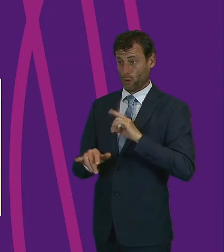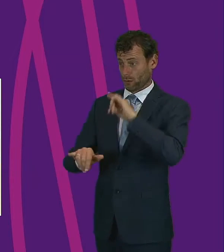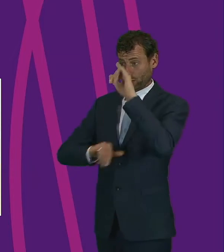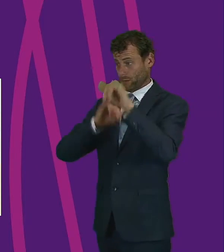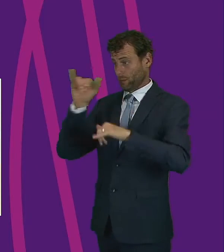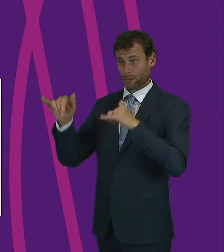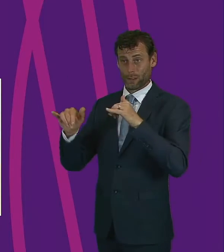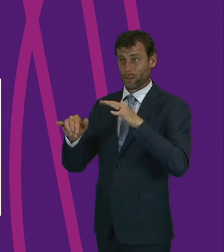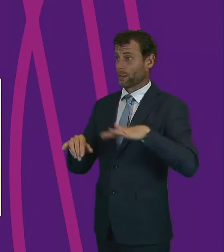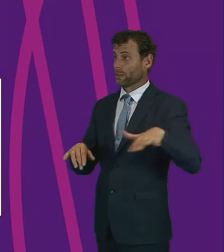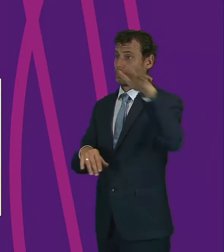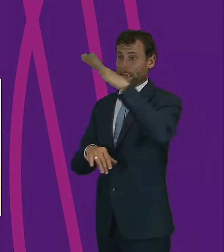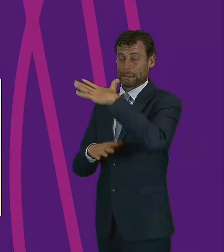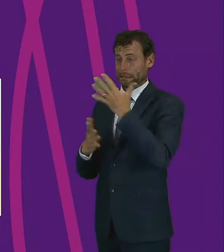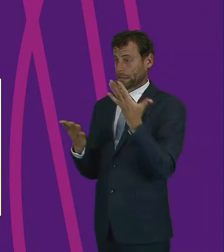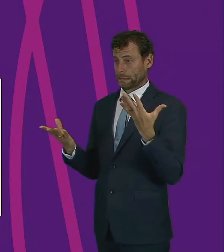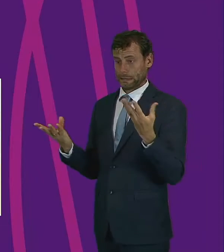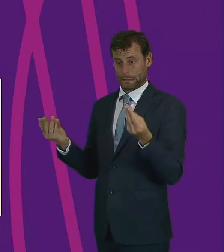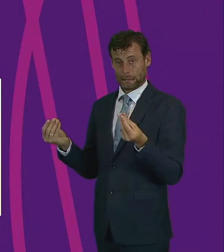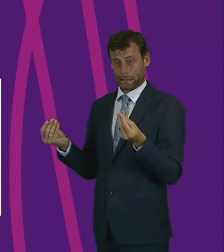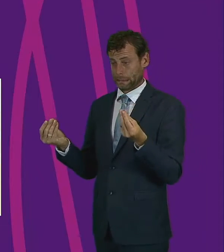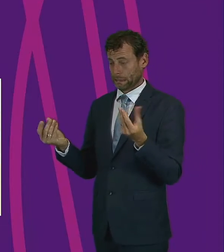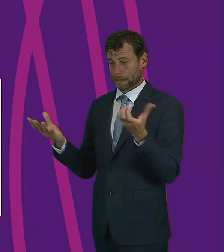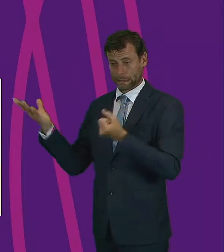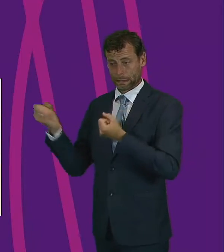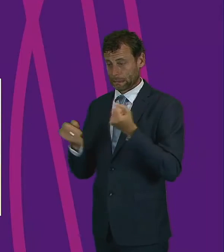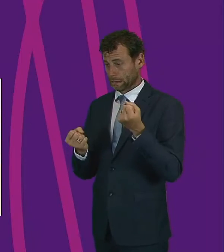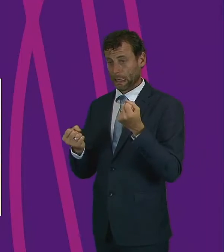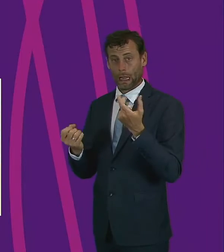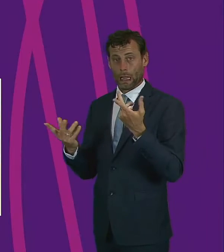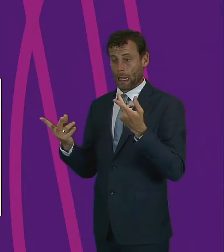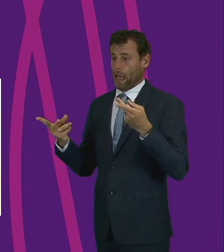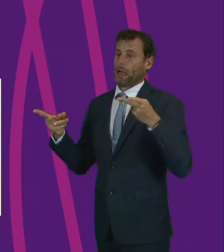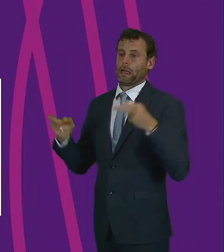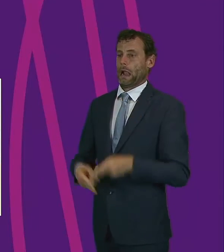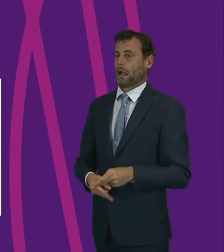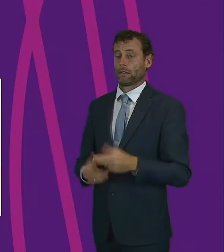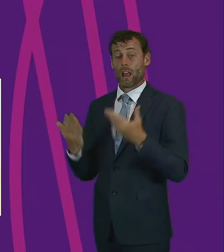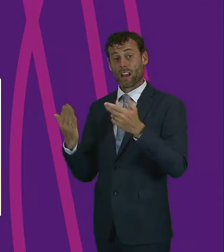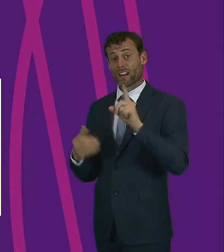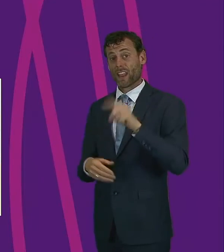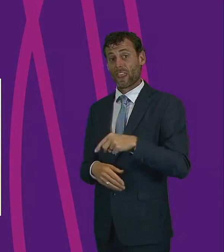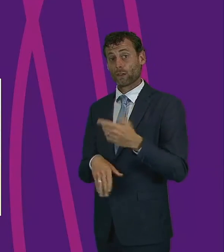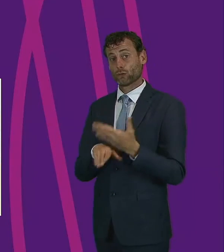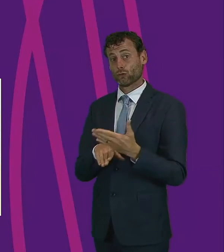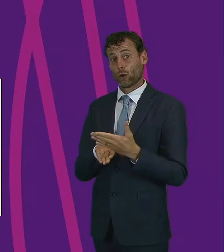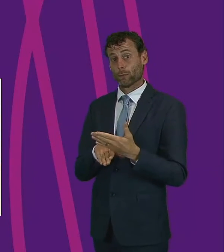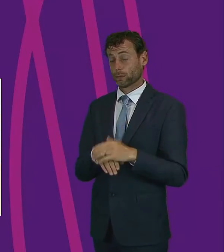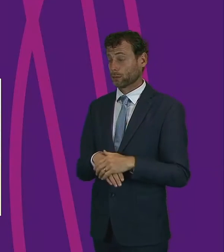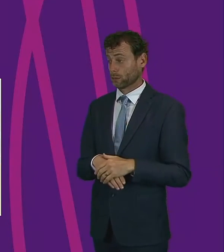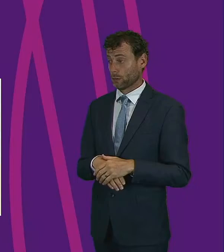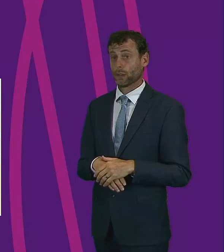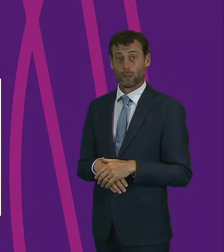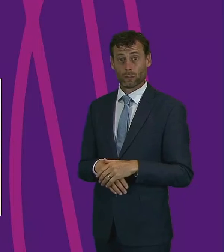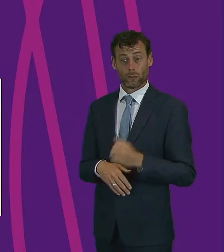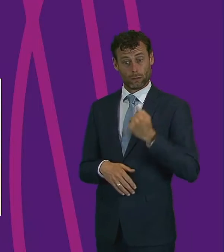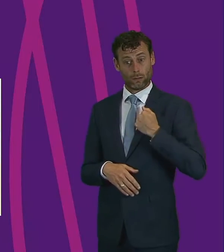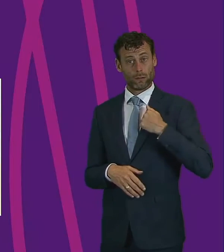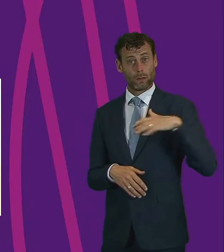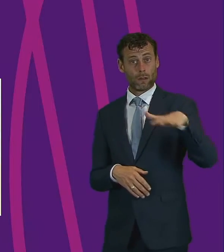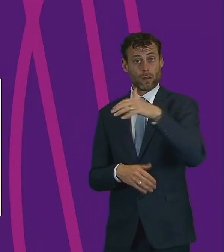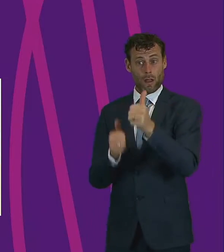industry. And the concern, the threat of 9,000 jobs and potentially as many as 600 or 1,000 jobs at the Inchinning plant